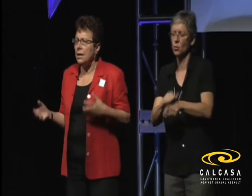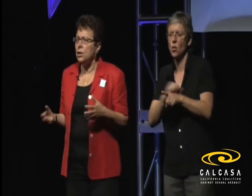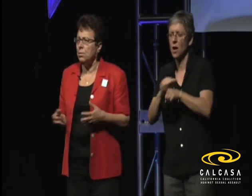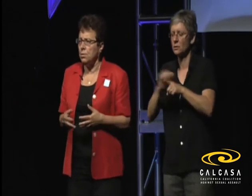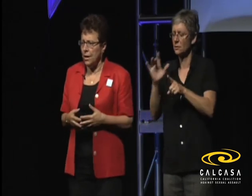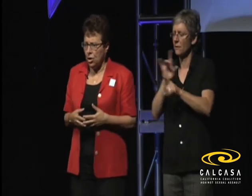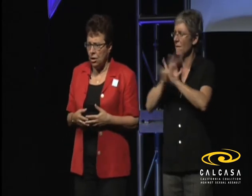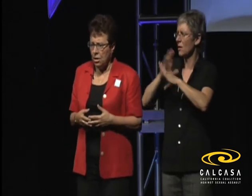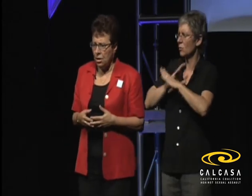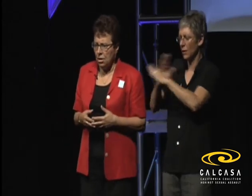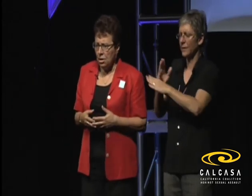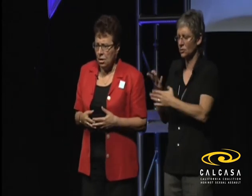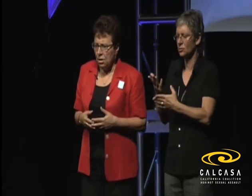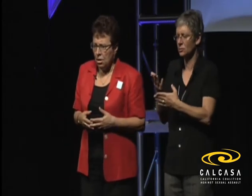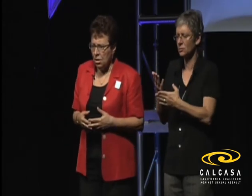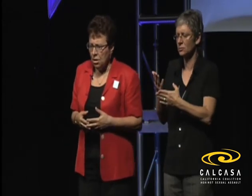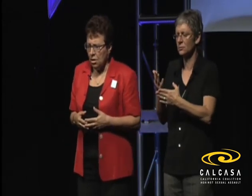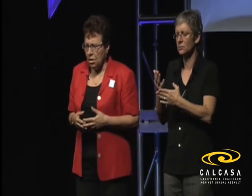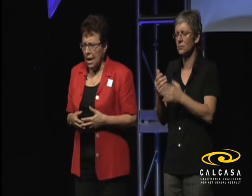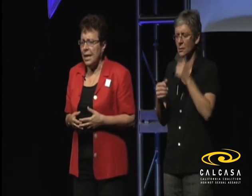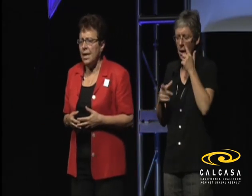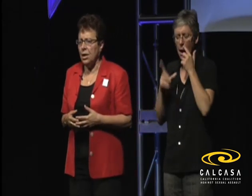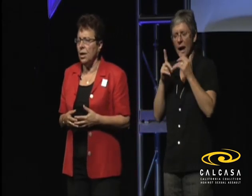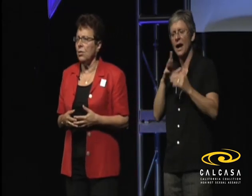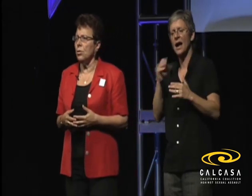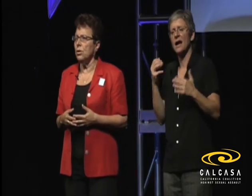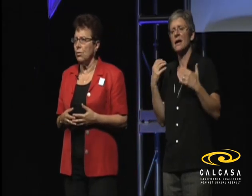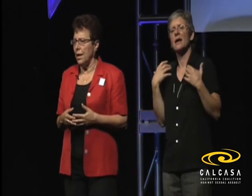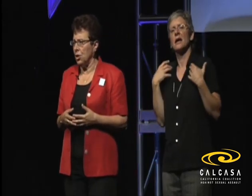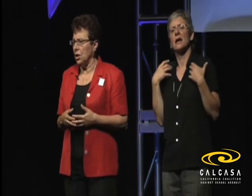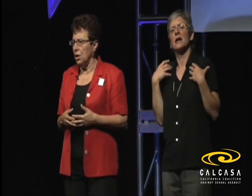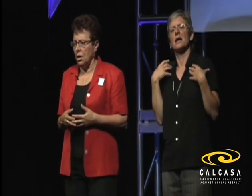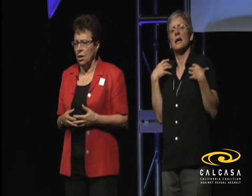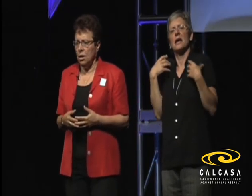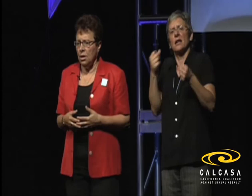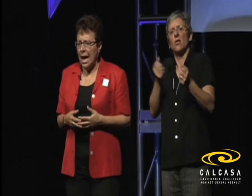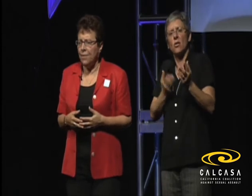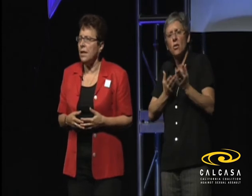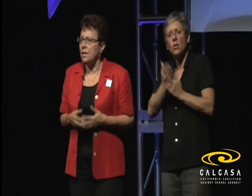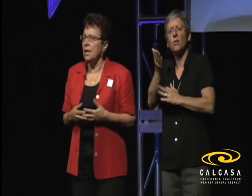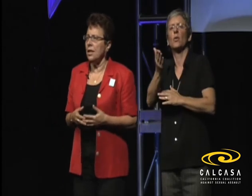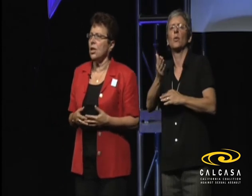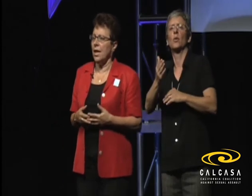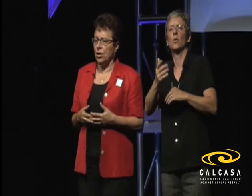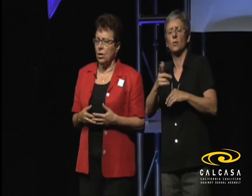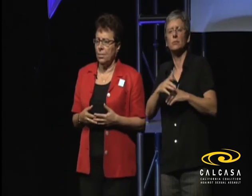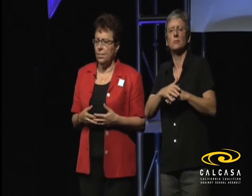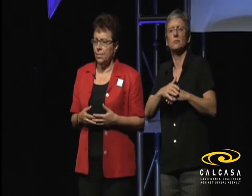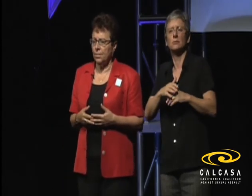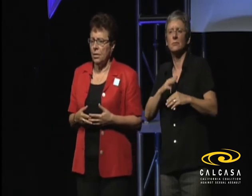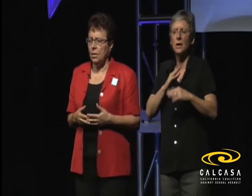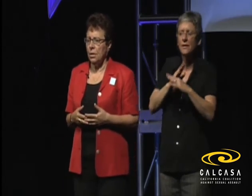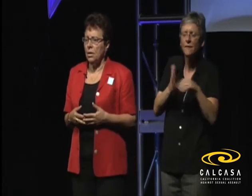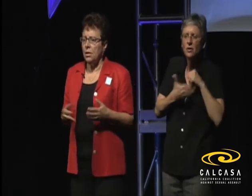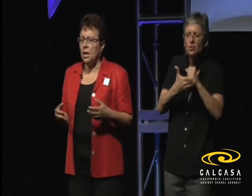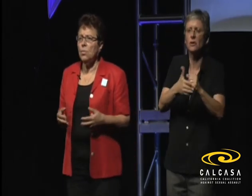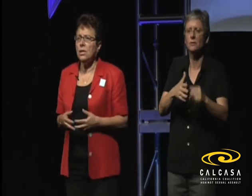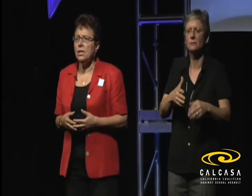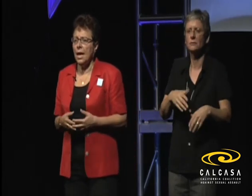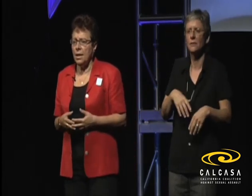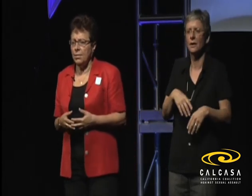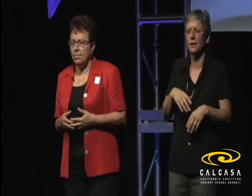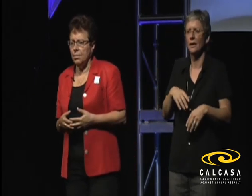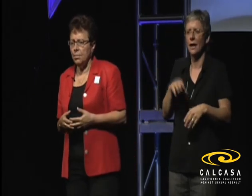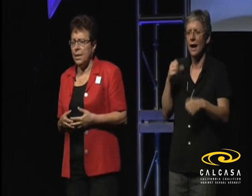of violence prevention and healing through intervention, advocacy, and education.